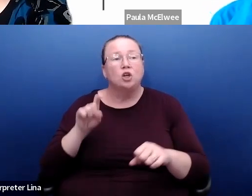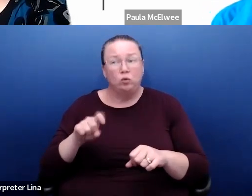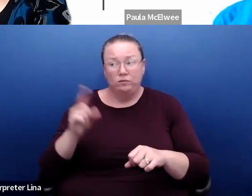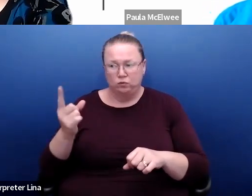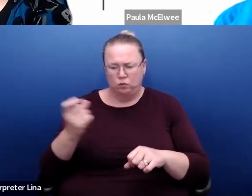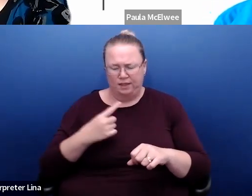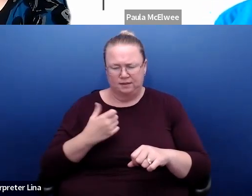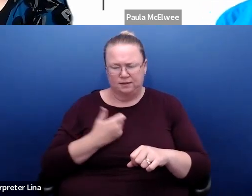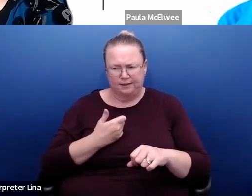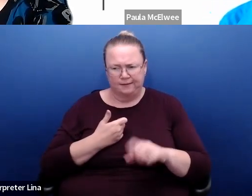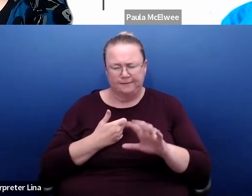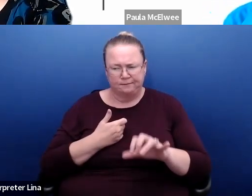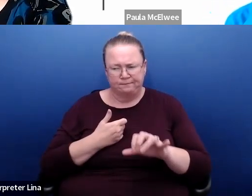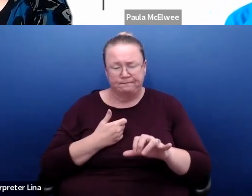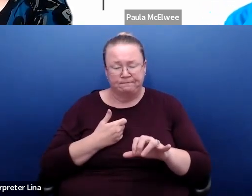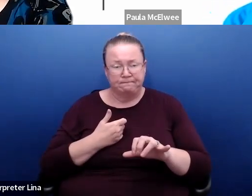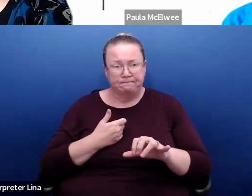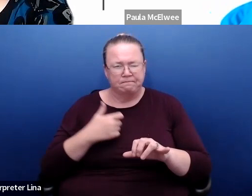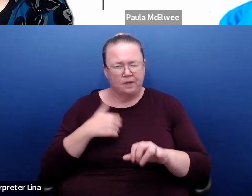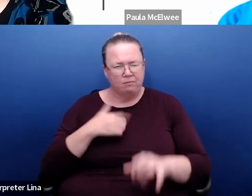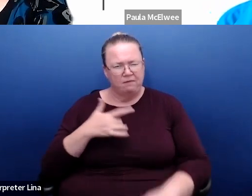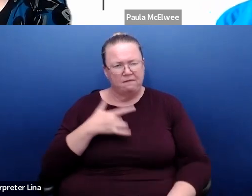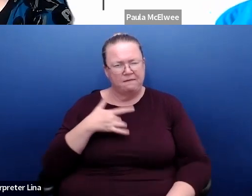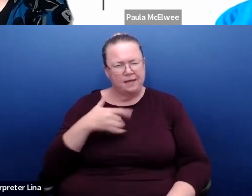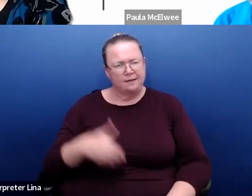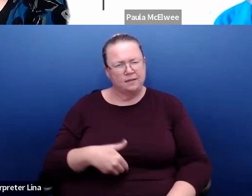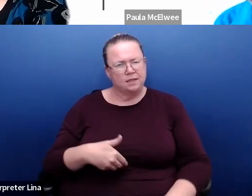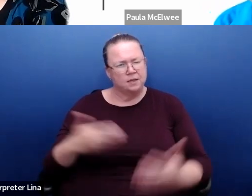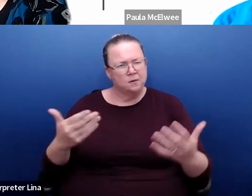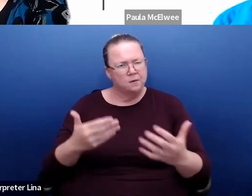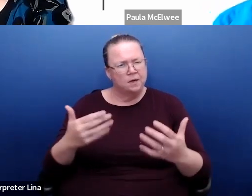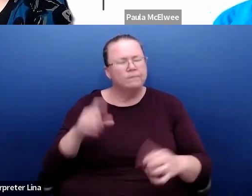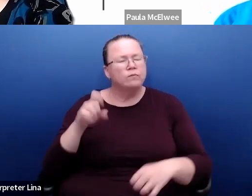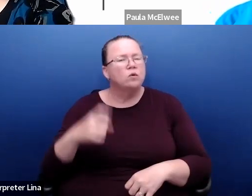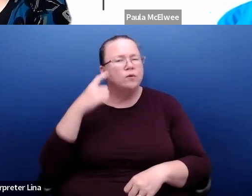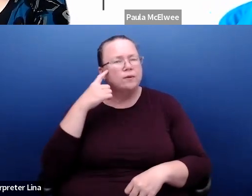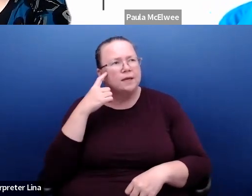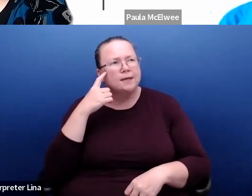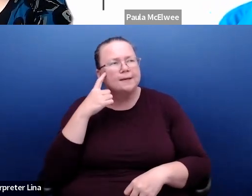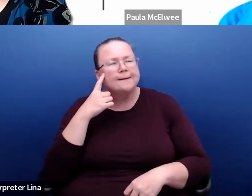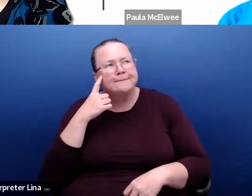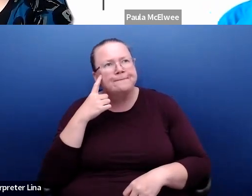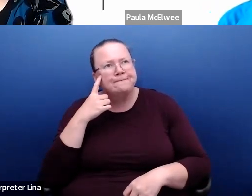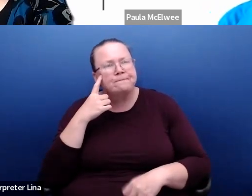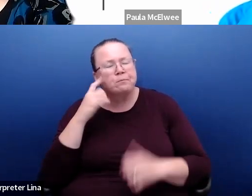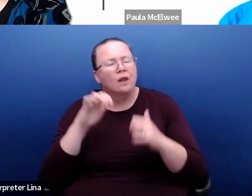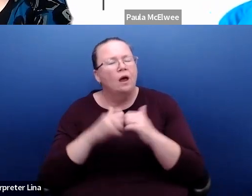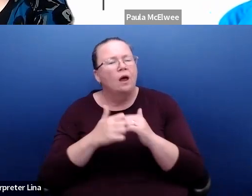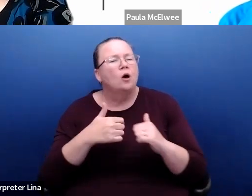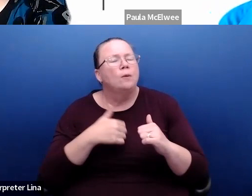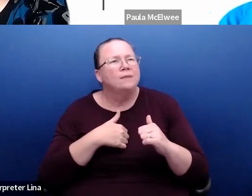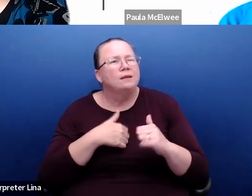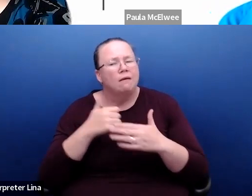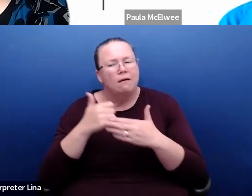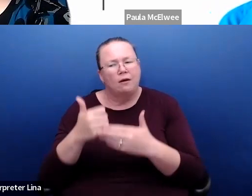ask yourself, what am I sensing here? And you have to think about it. How can I